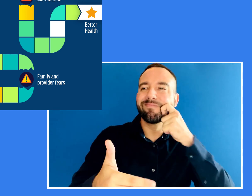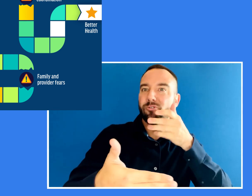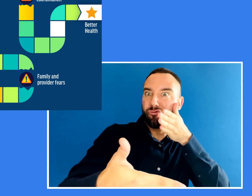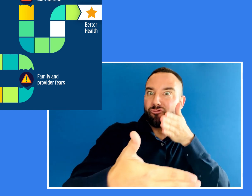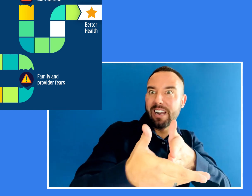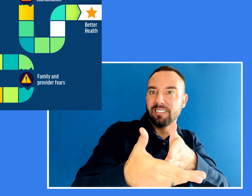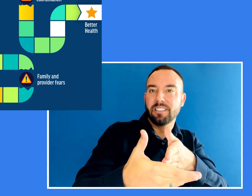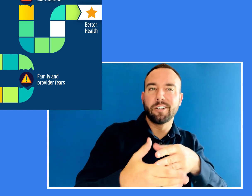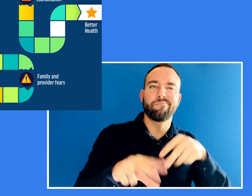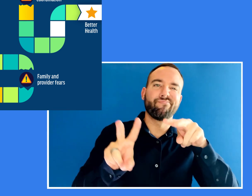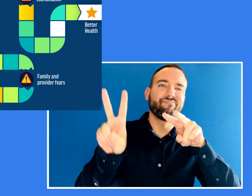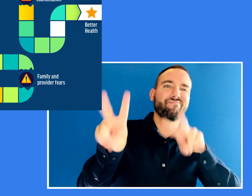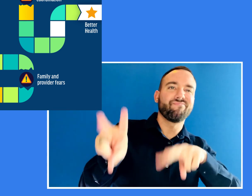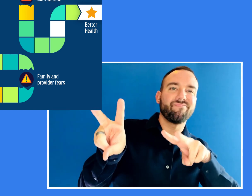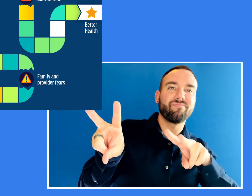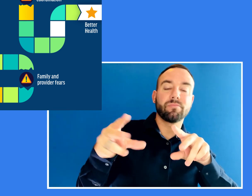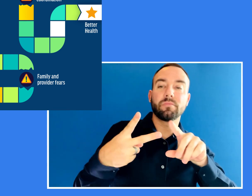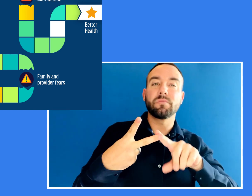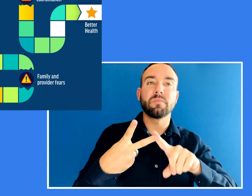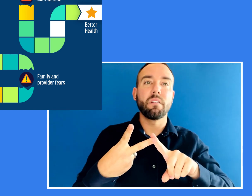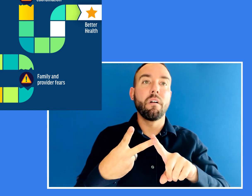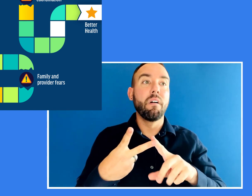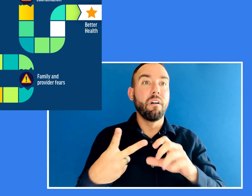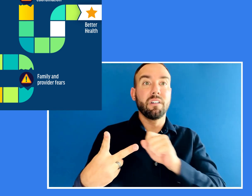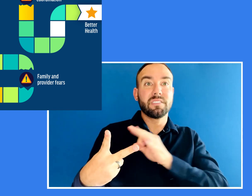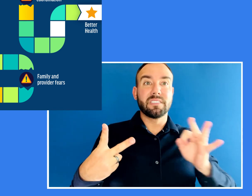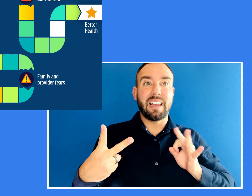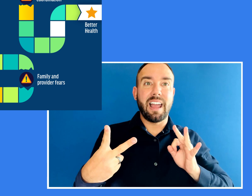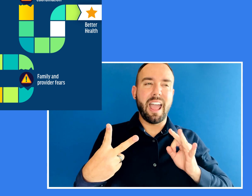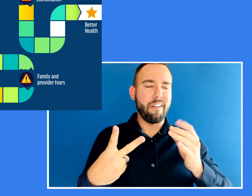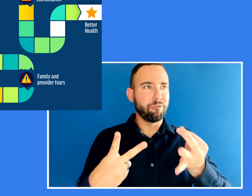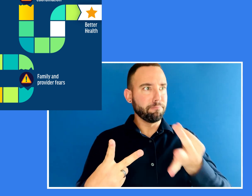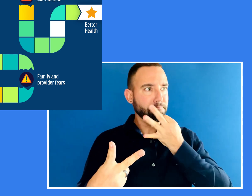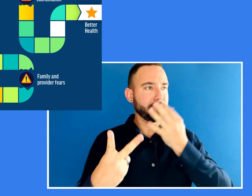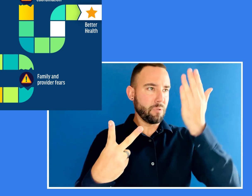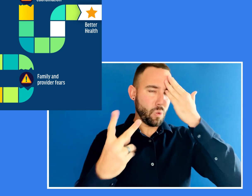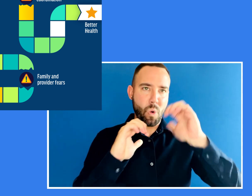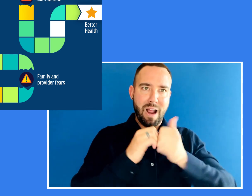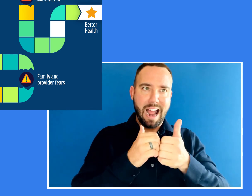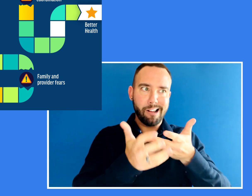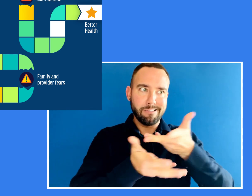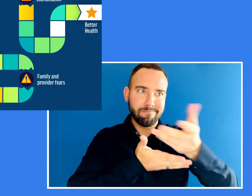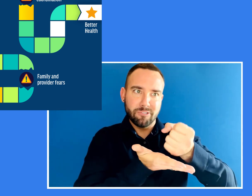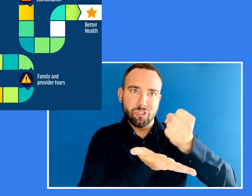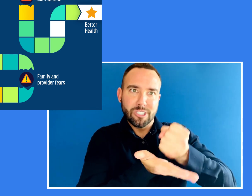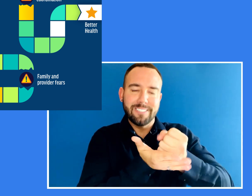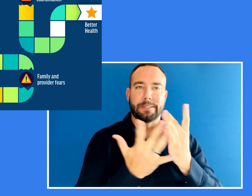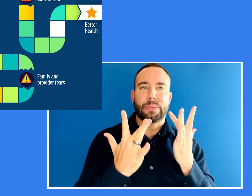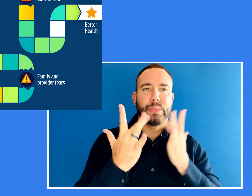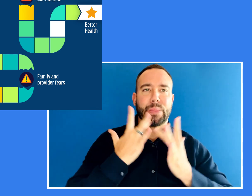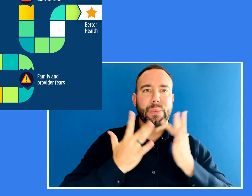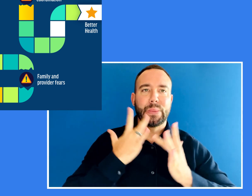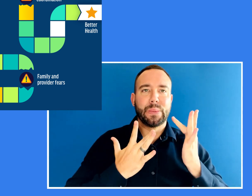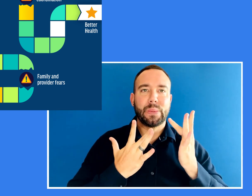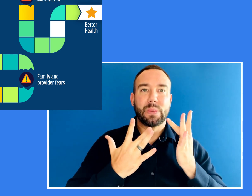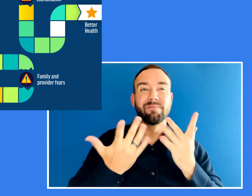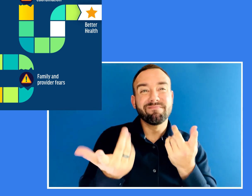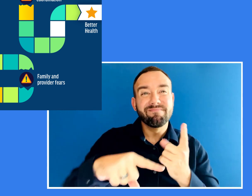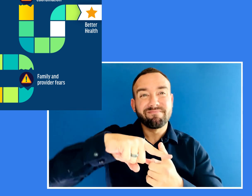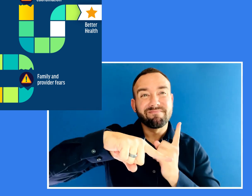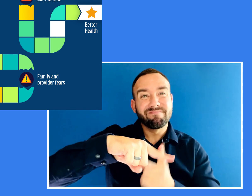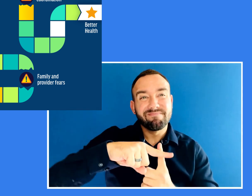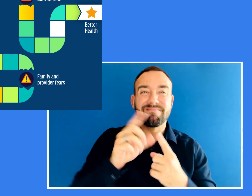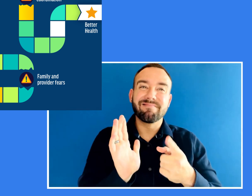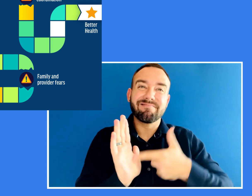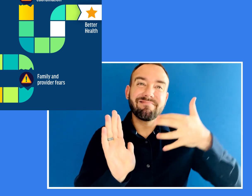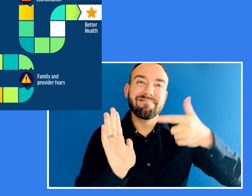and a shortage of health care providers with expertise in treating Sickle Cell Anemia. Families may also be fearful of